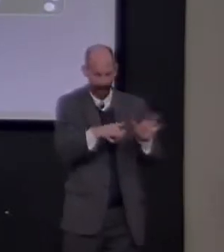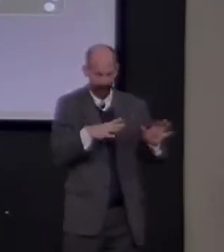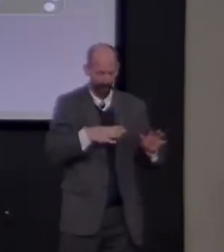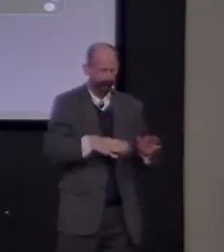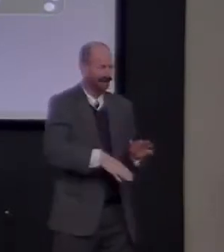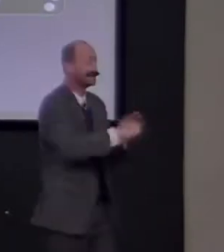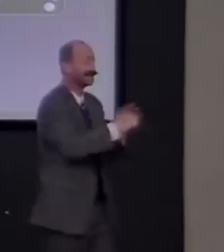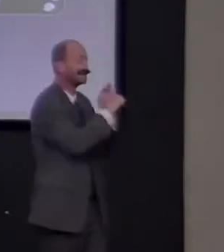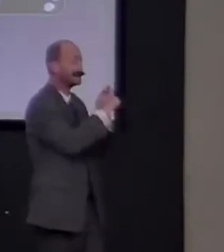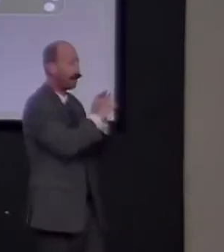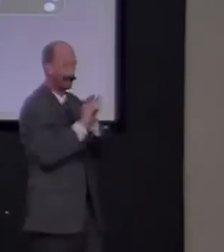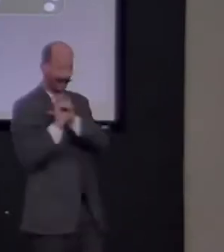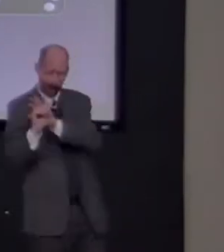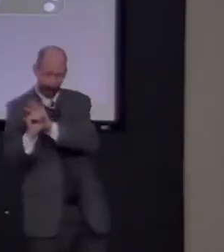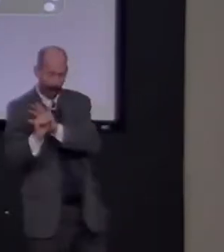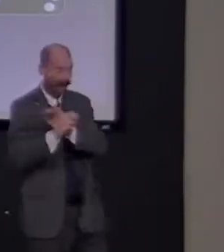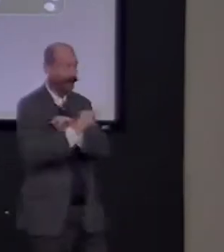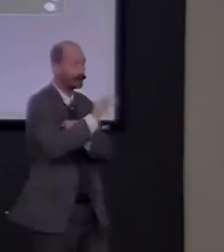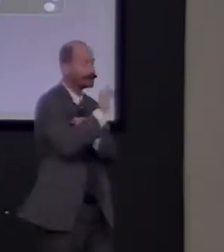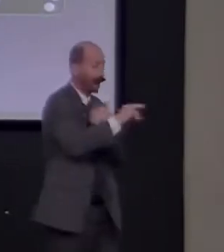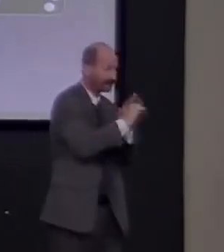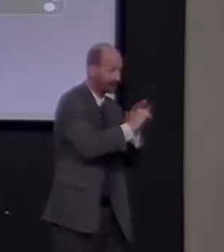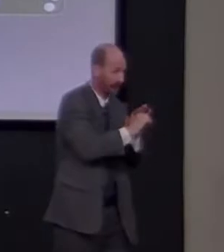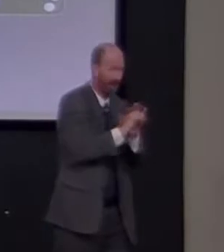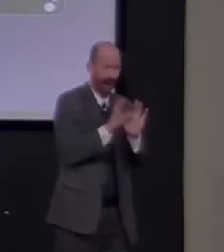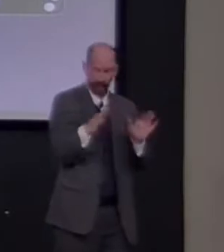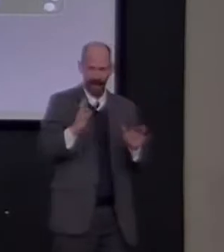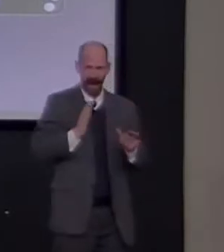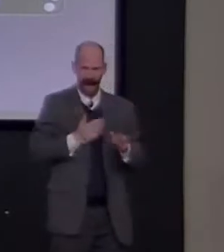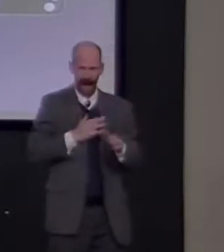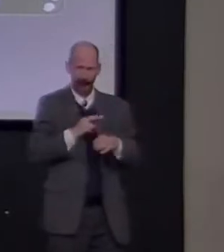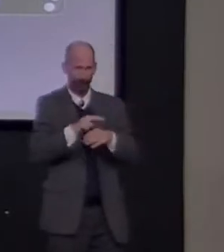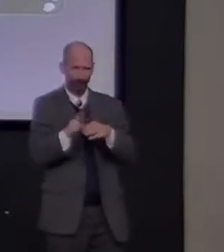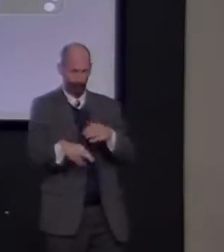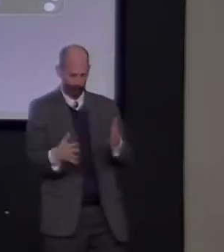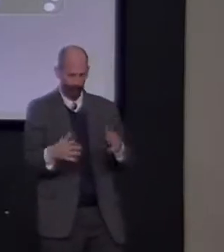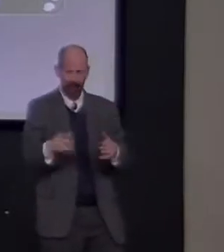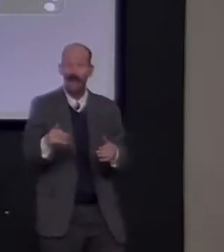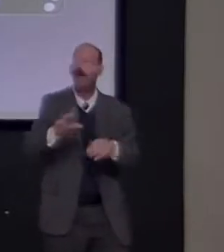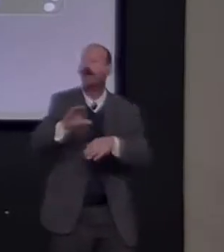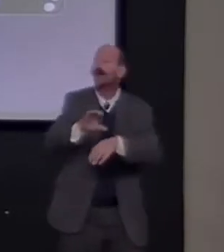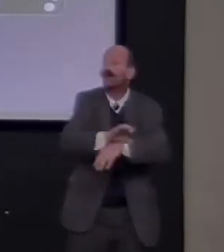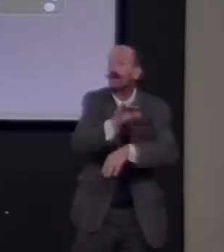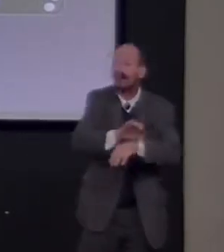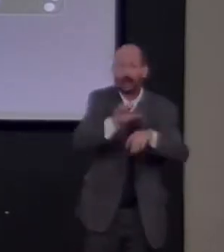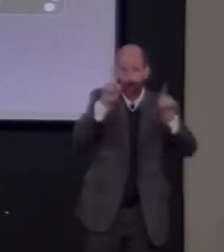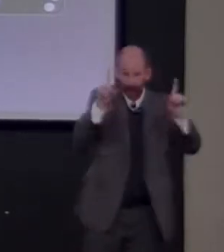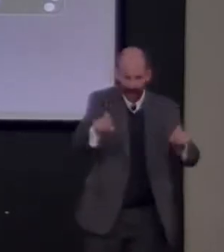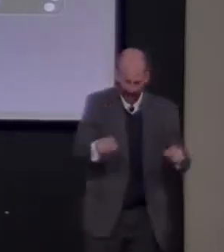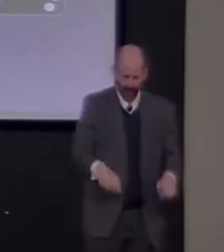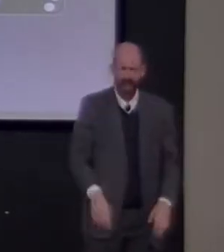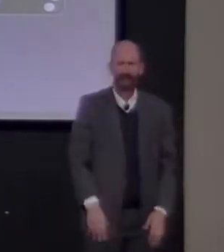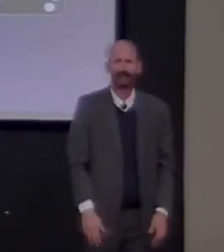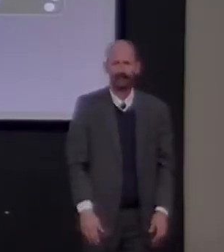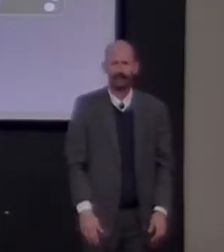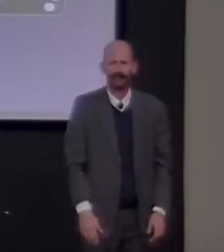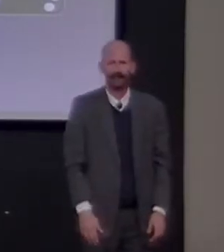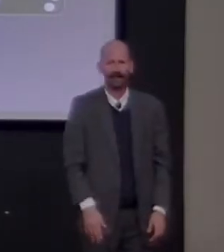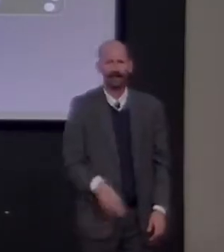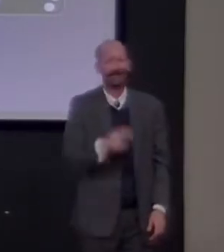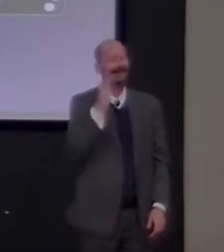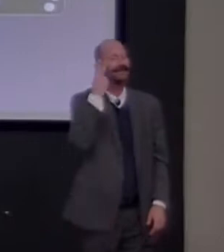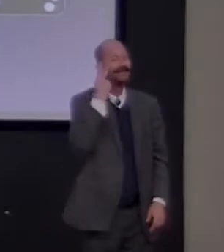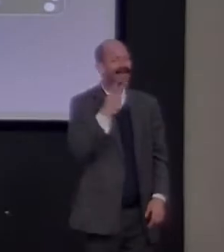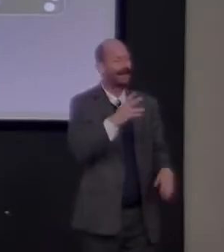non-symbolic number comparison paradigm. This time it's computerized, and the participants have to choose which of two digits or which of two